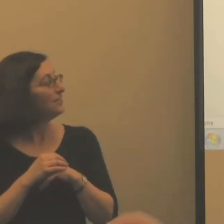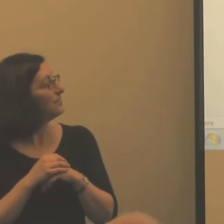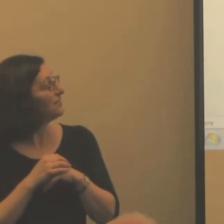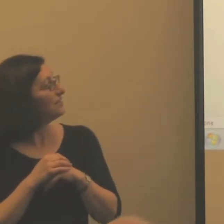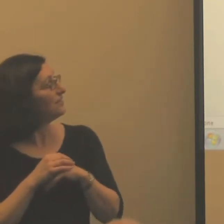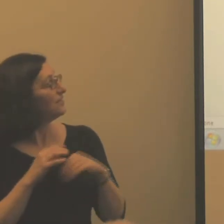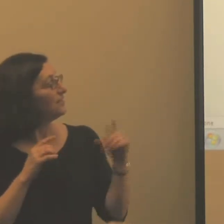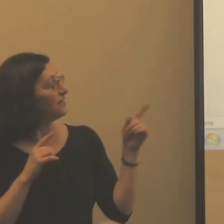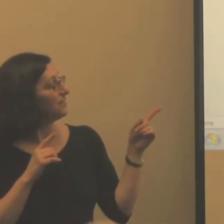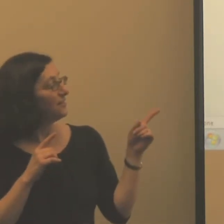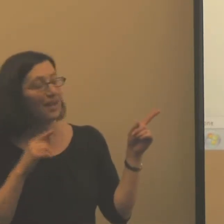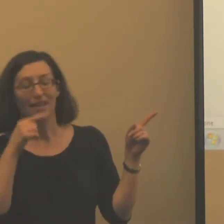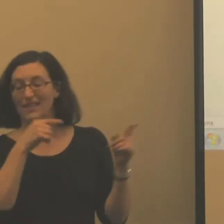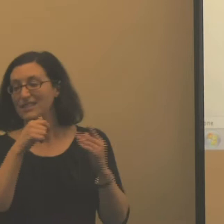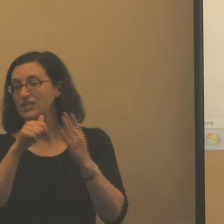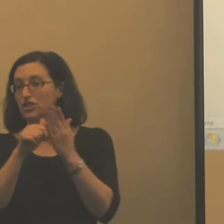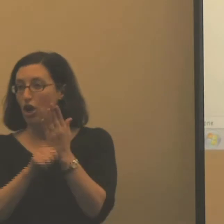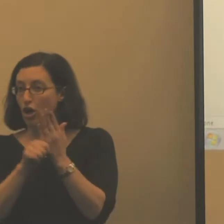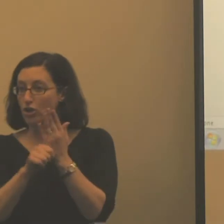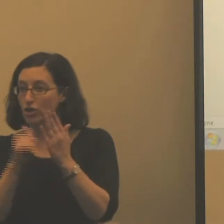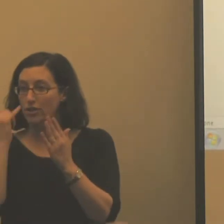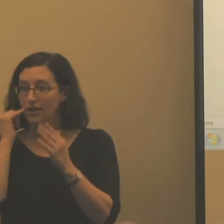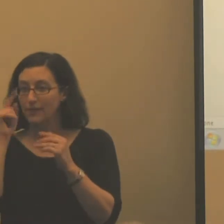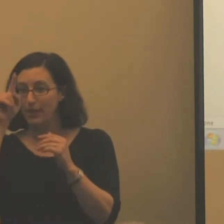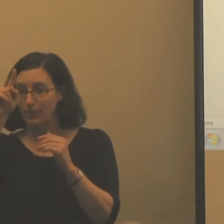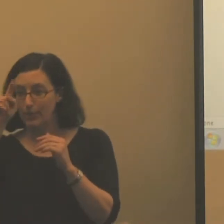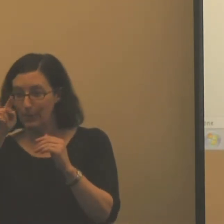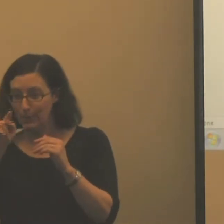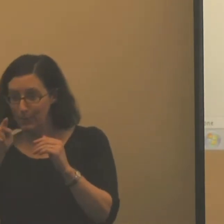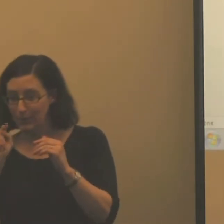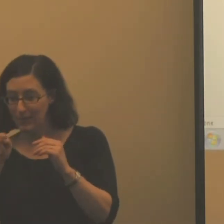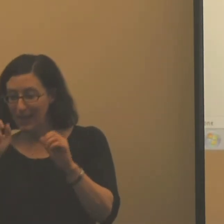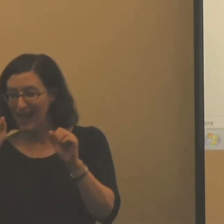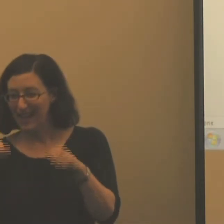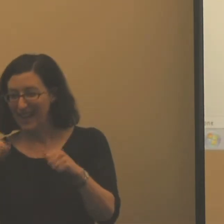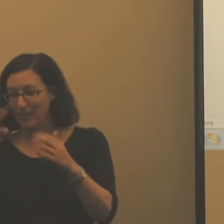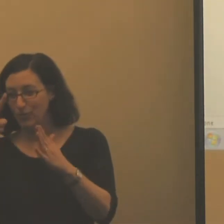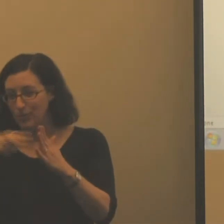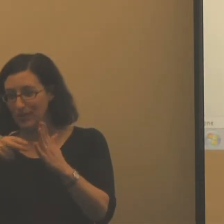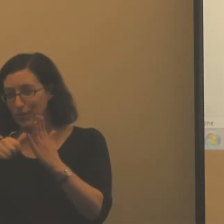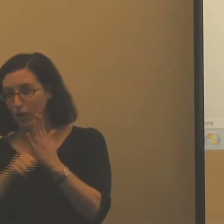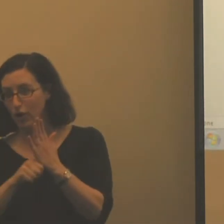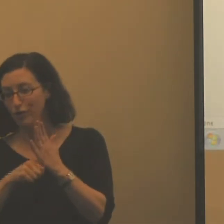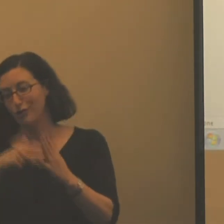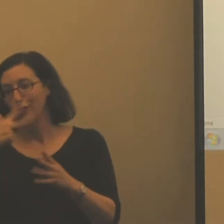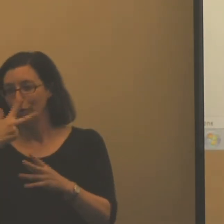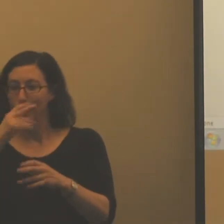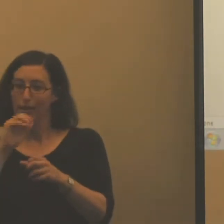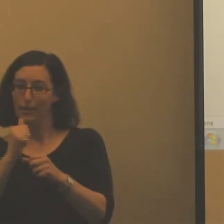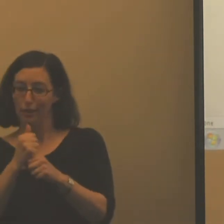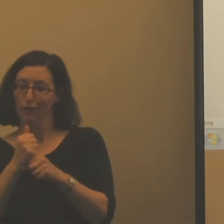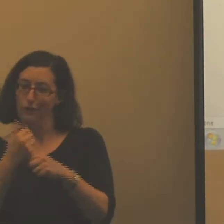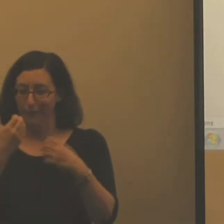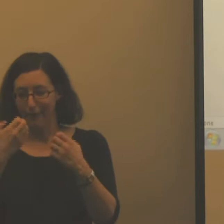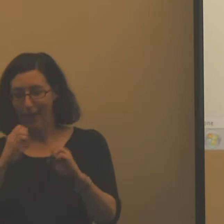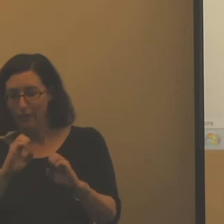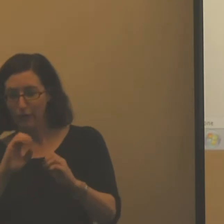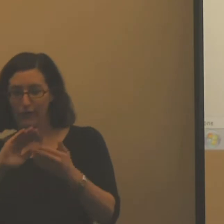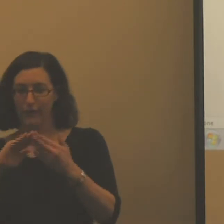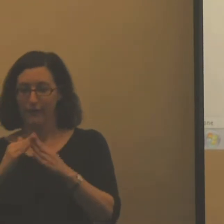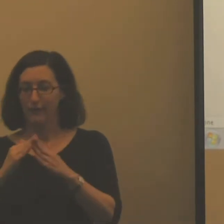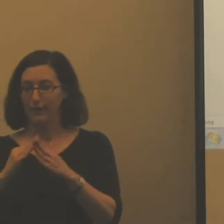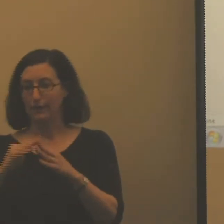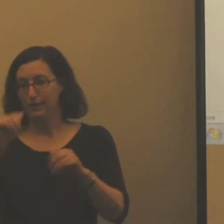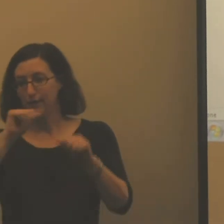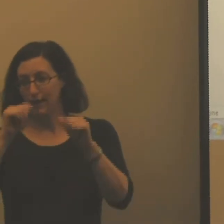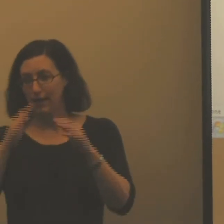Okay, great. This is an article, so if I arrow down, I can look at the article. Blank. After 3 years of effort, city scientists now agree that the